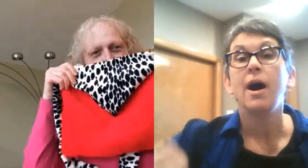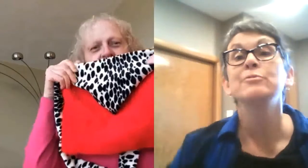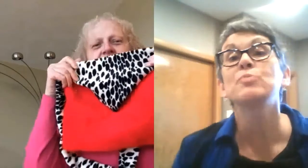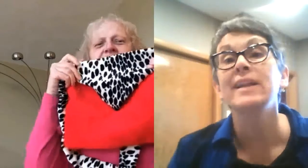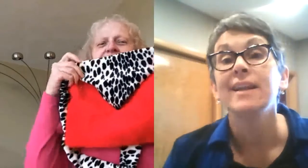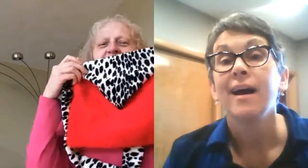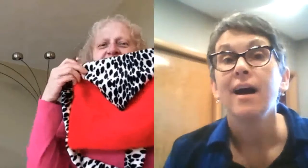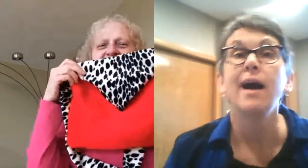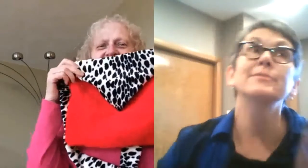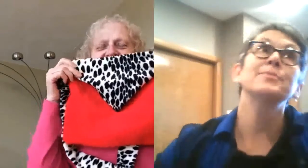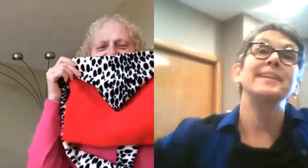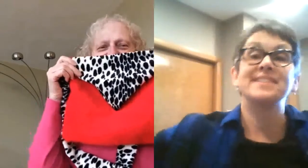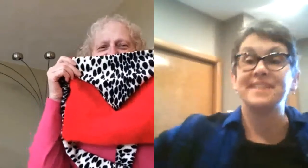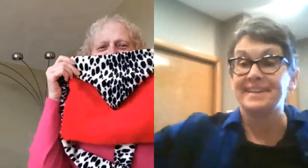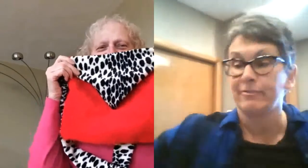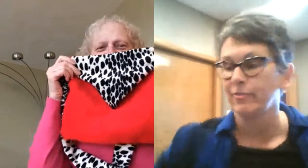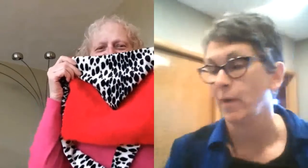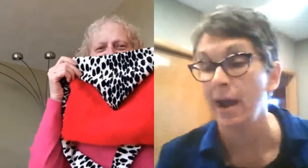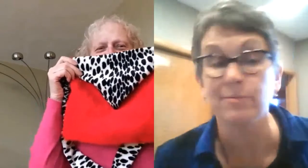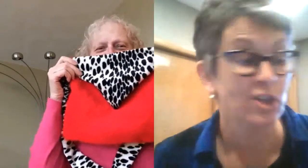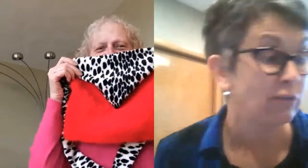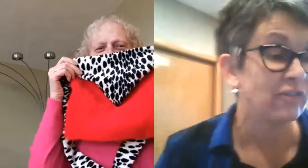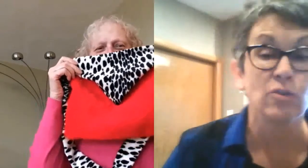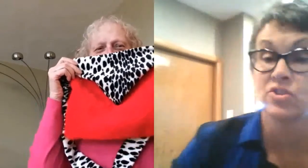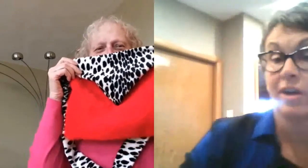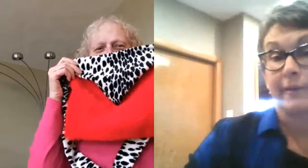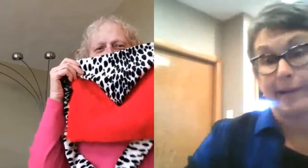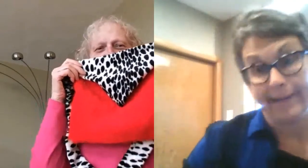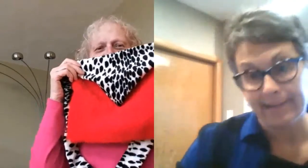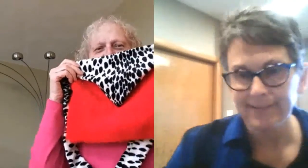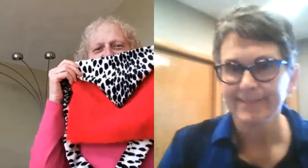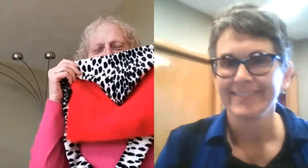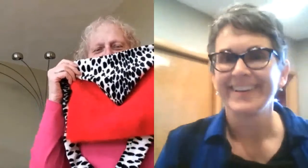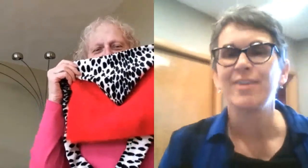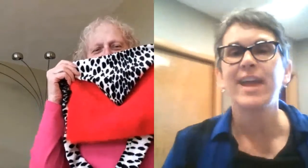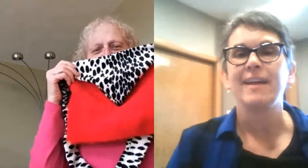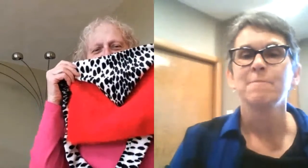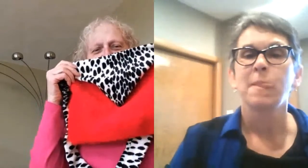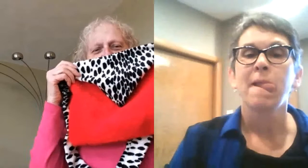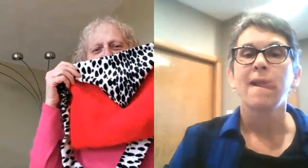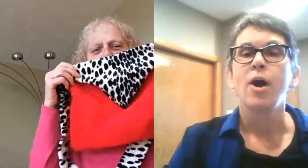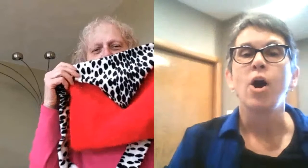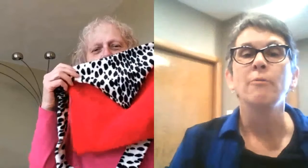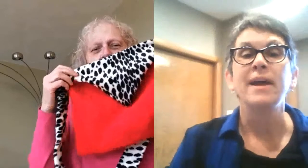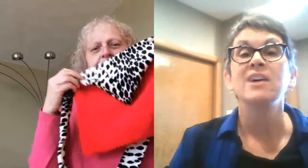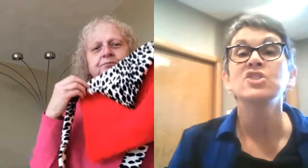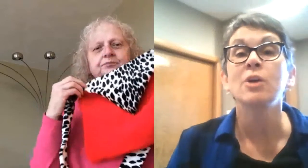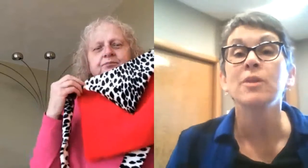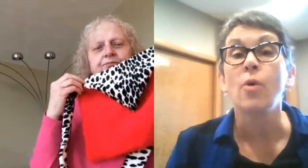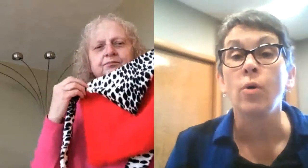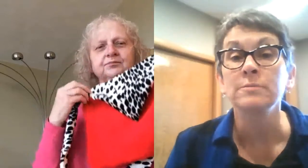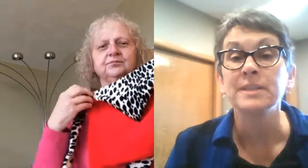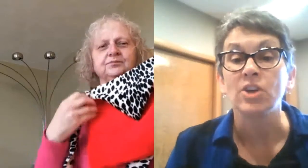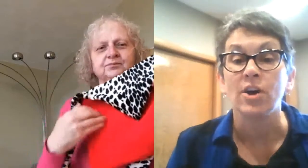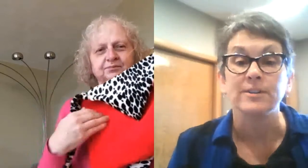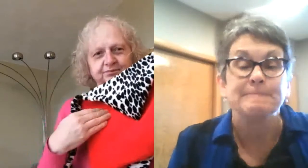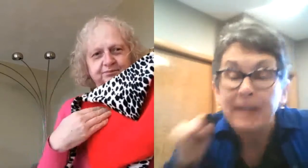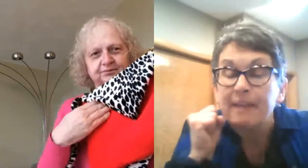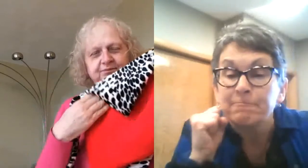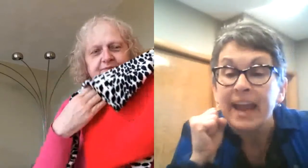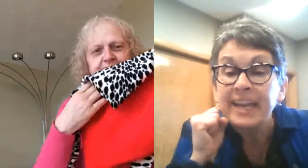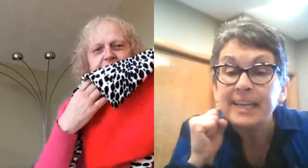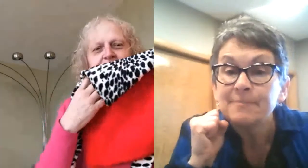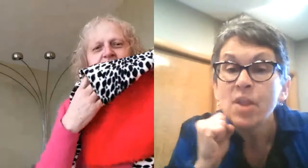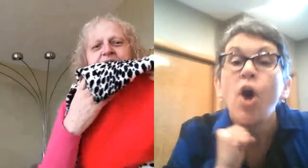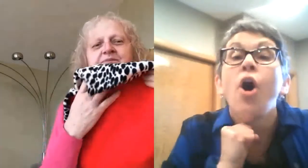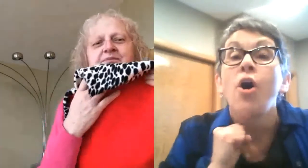Old MacDonald. I was ready to sing a different one. I was confused already. Okay. All right. I'll start with Old MacDonald.